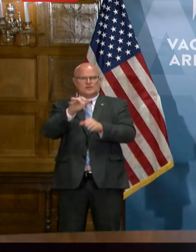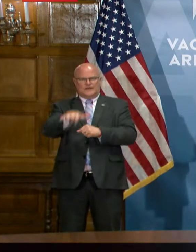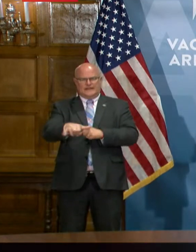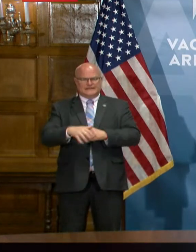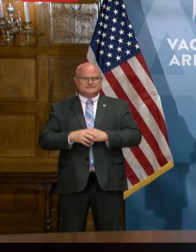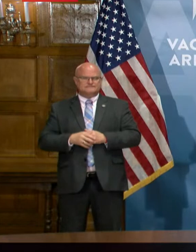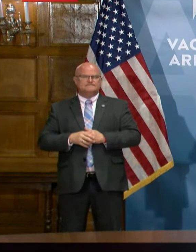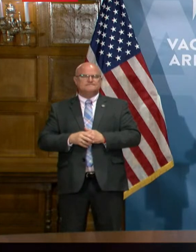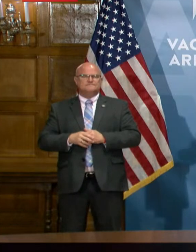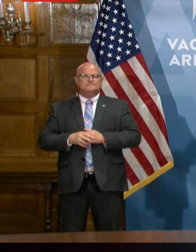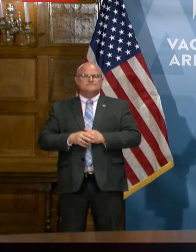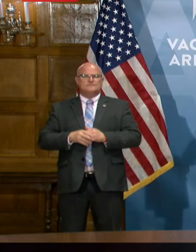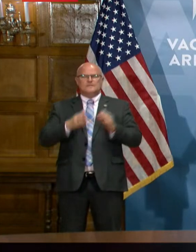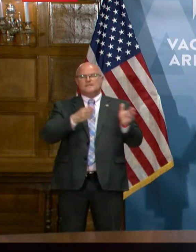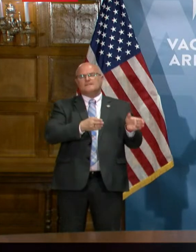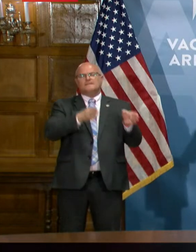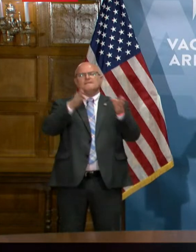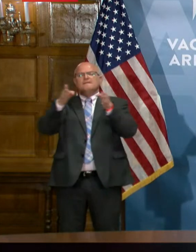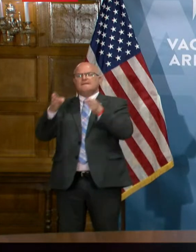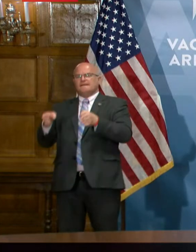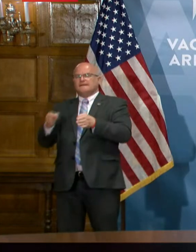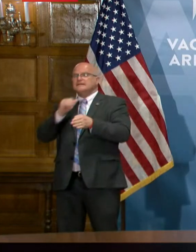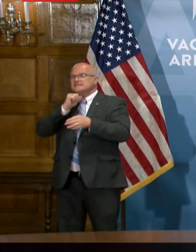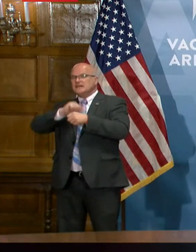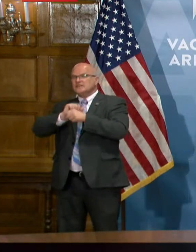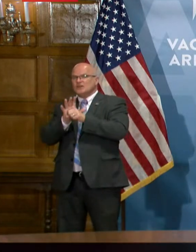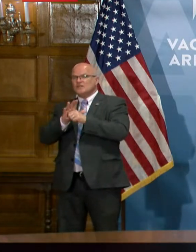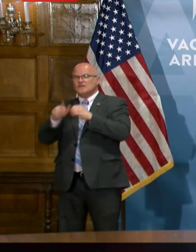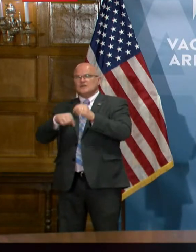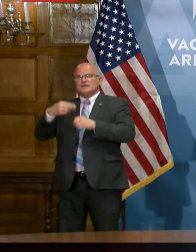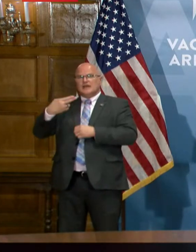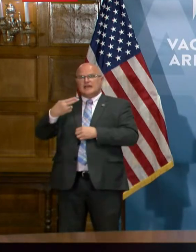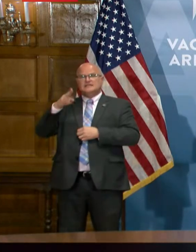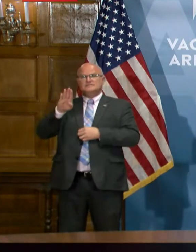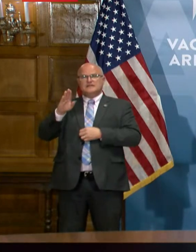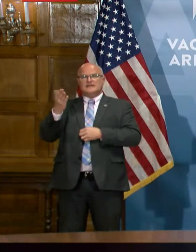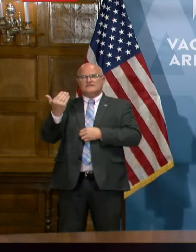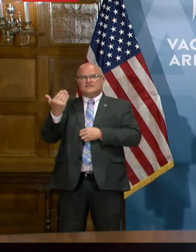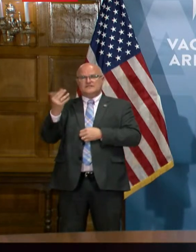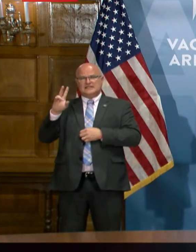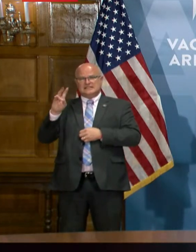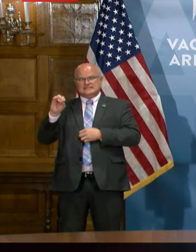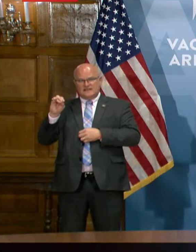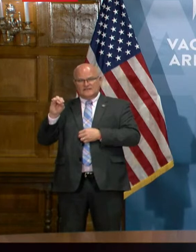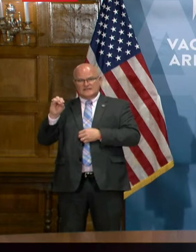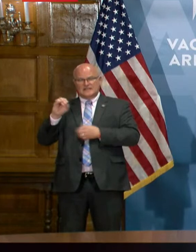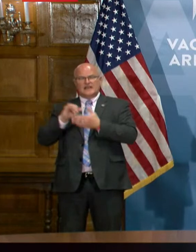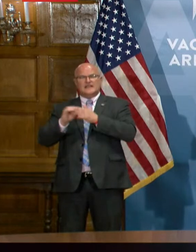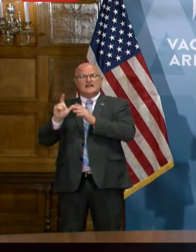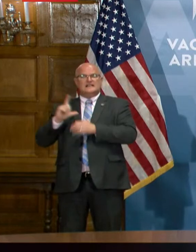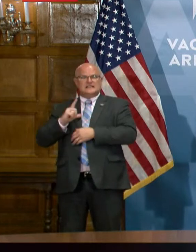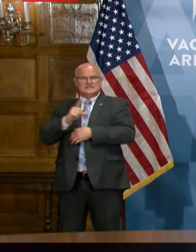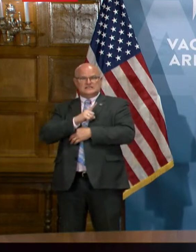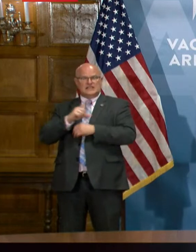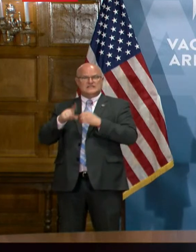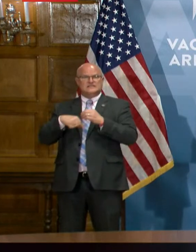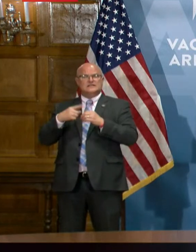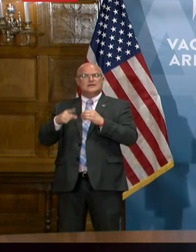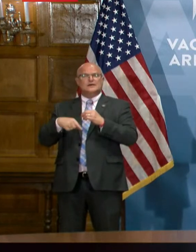that? Non-COVID issue, wanted to ask you about HB 1570, the legislation